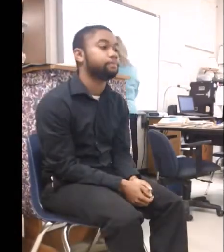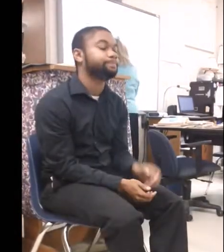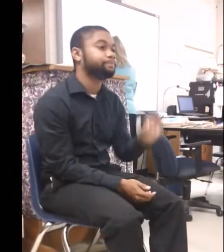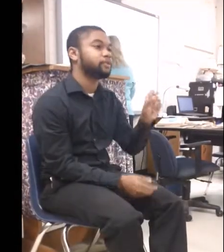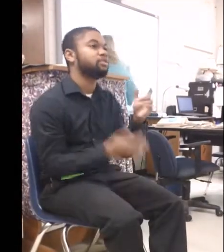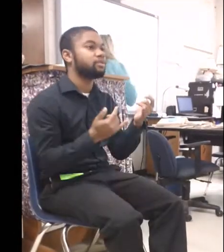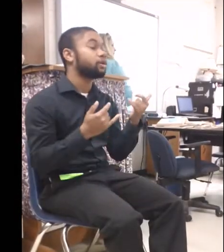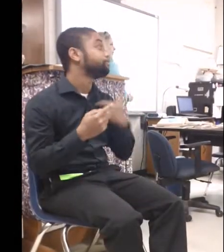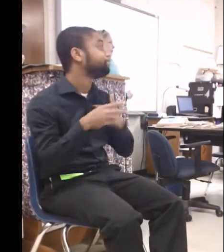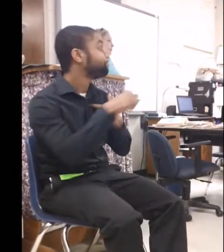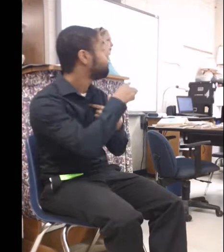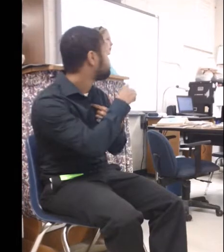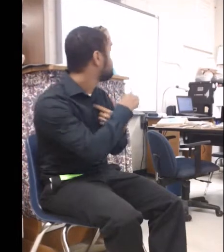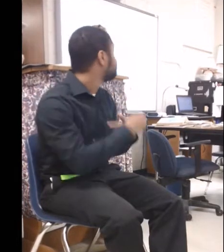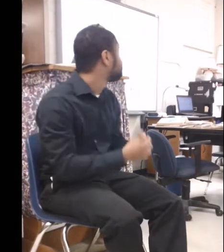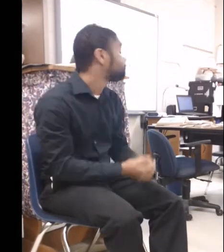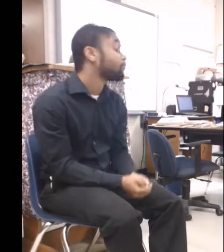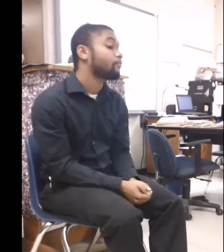Okay, let's look at this.